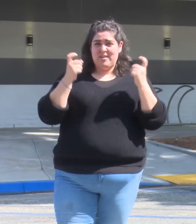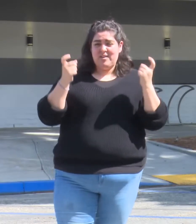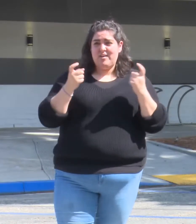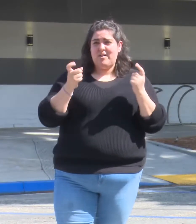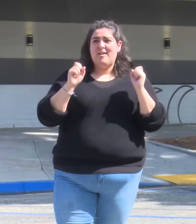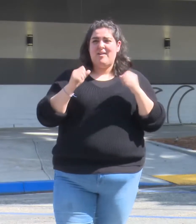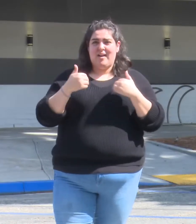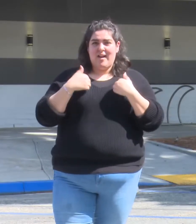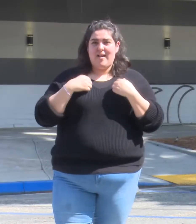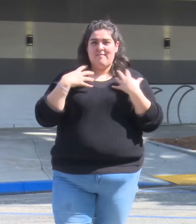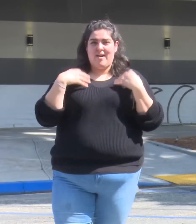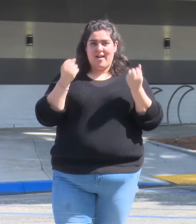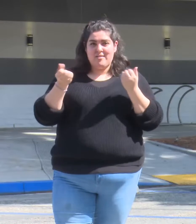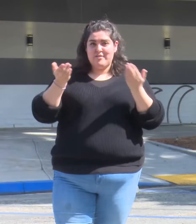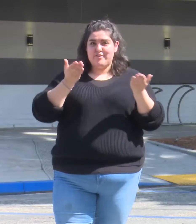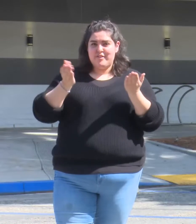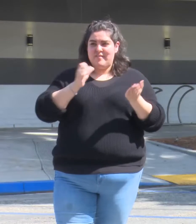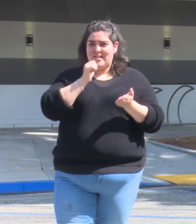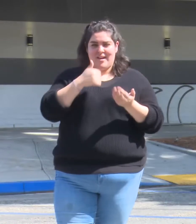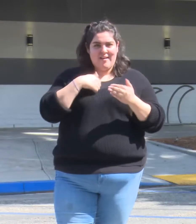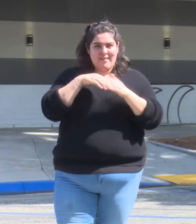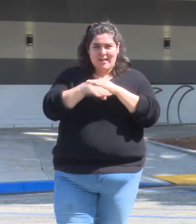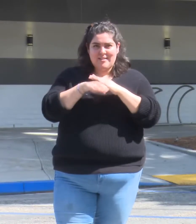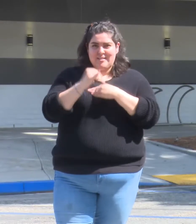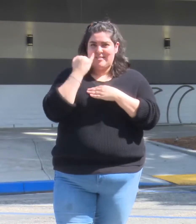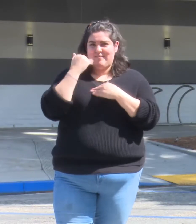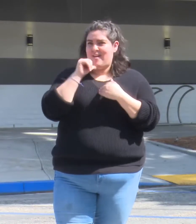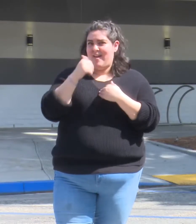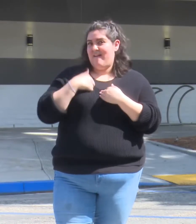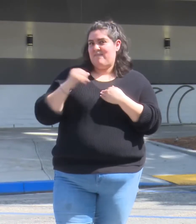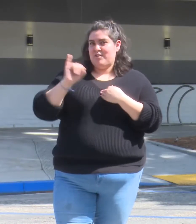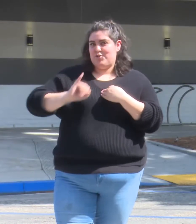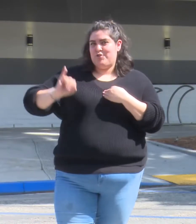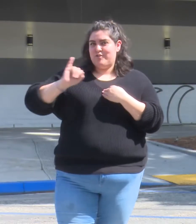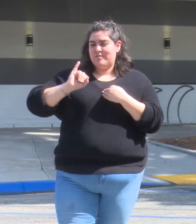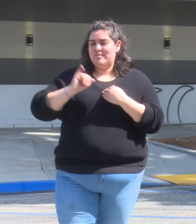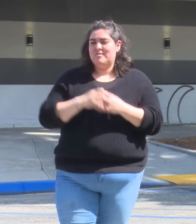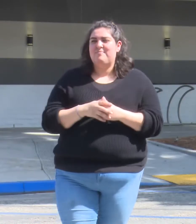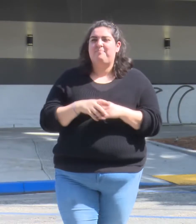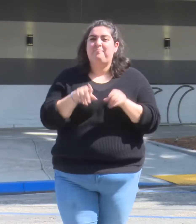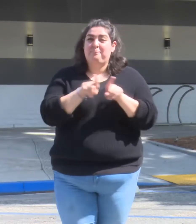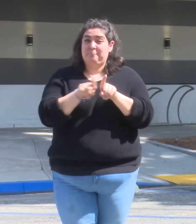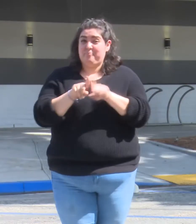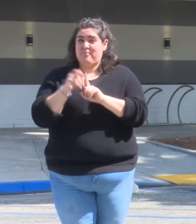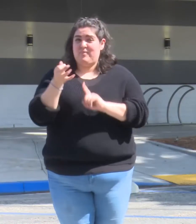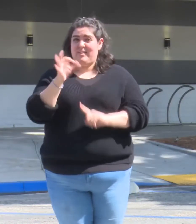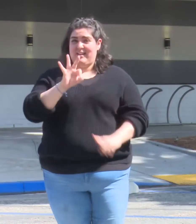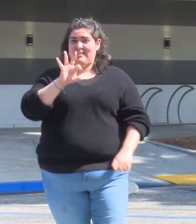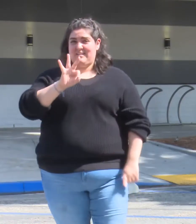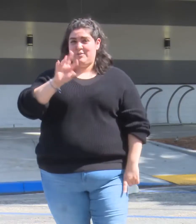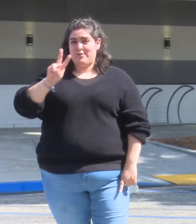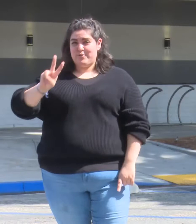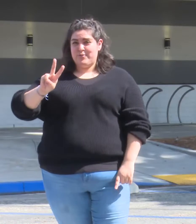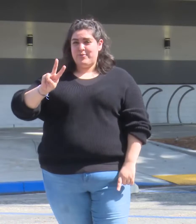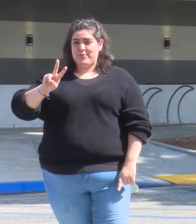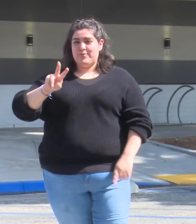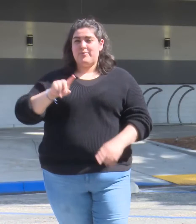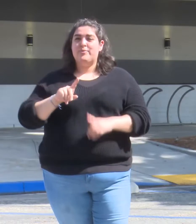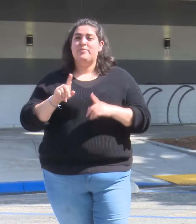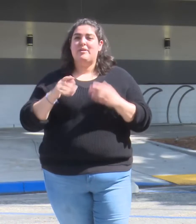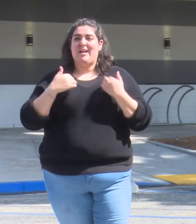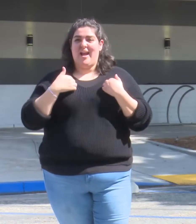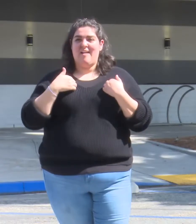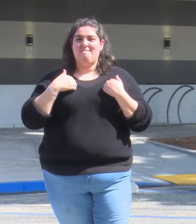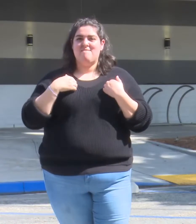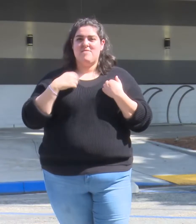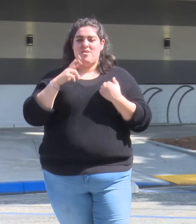health services that you didn't have if you didn't have insurance. He also, in 1992, when we had the riots